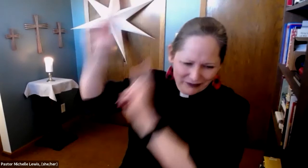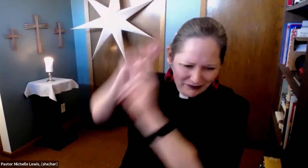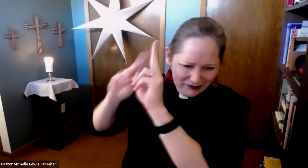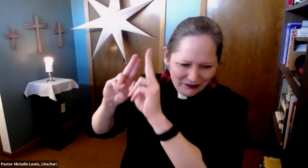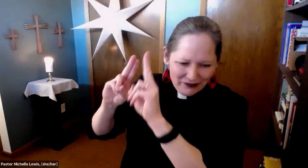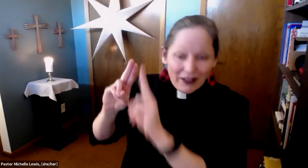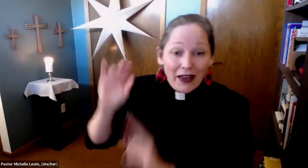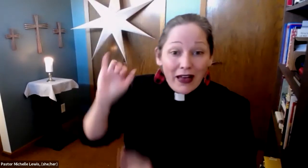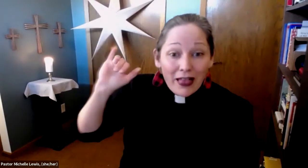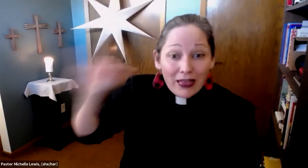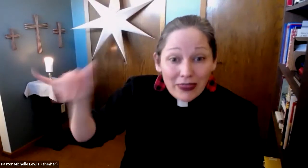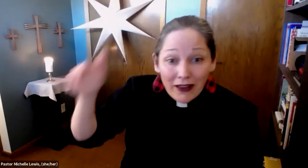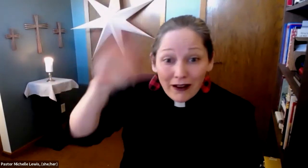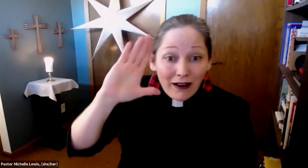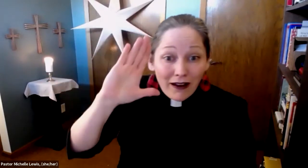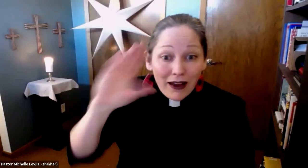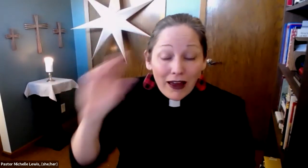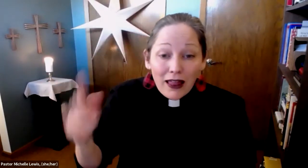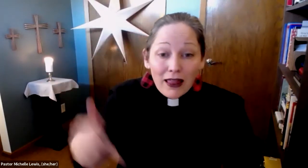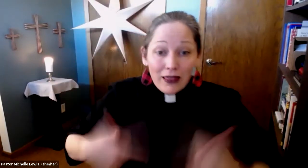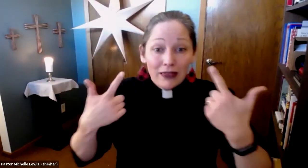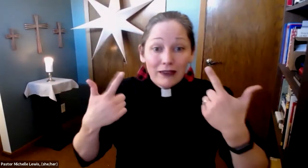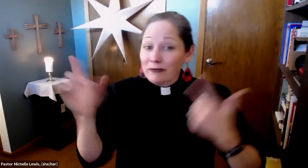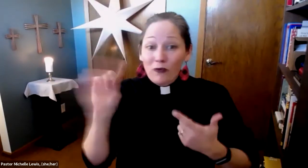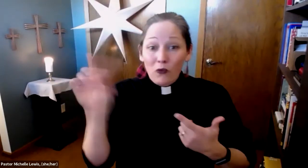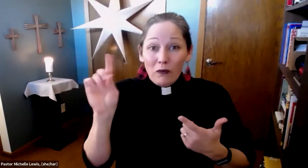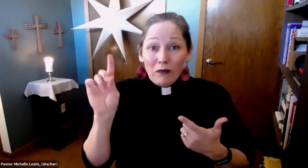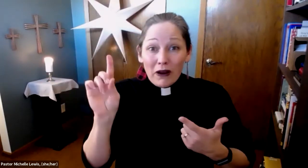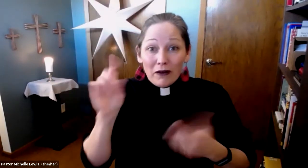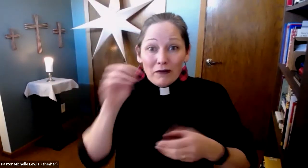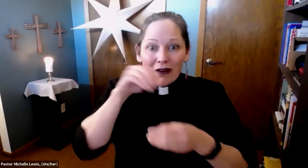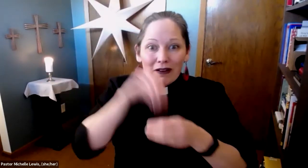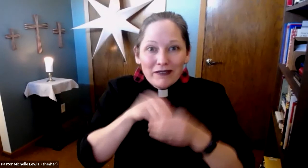God of glory lives in you.